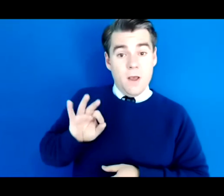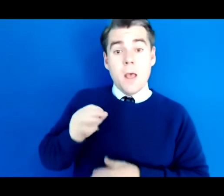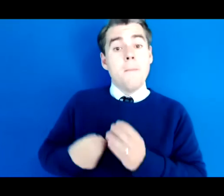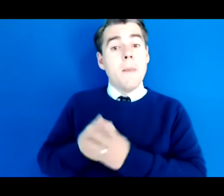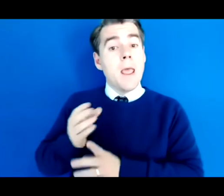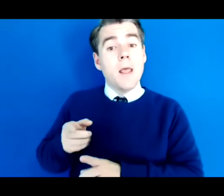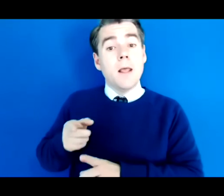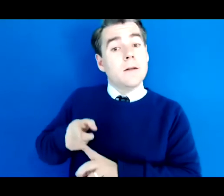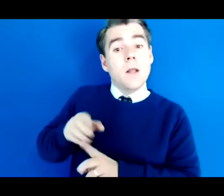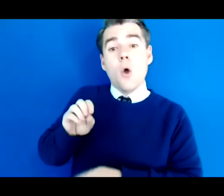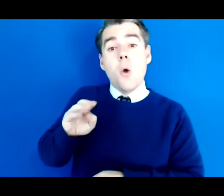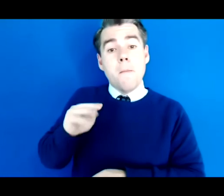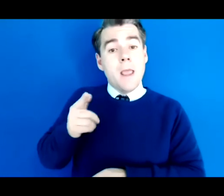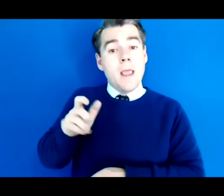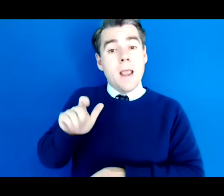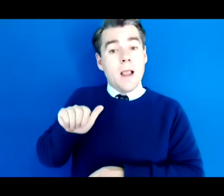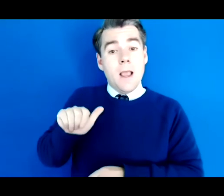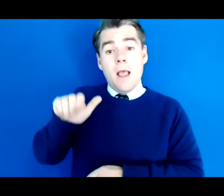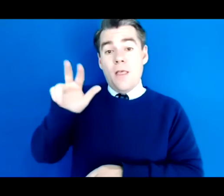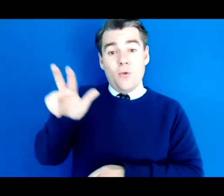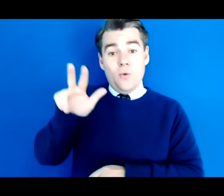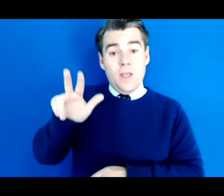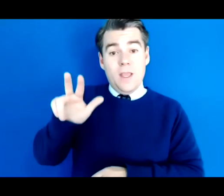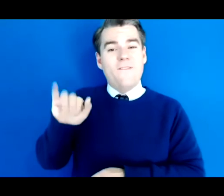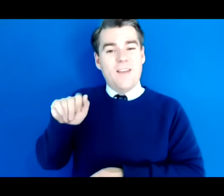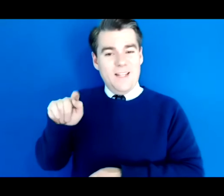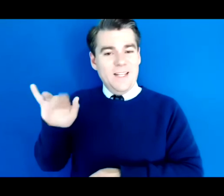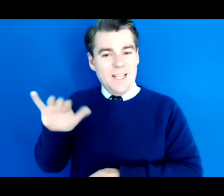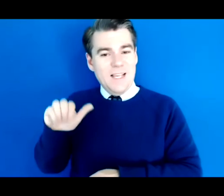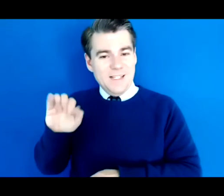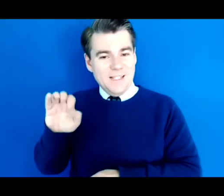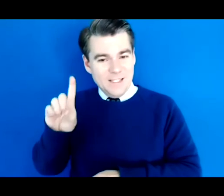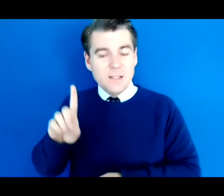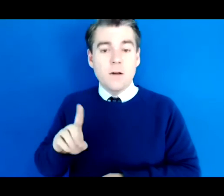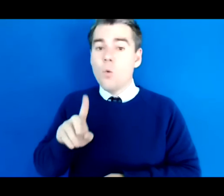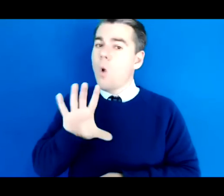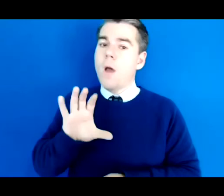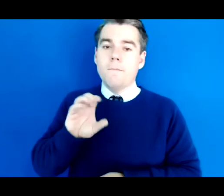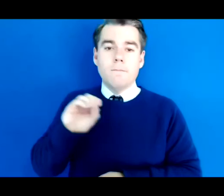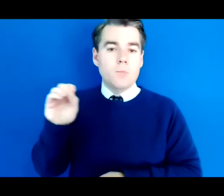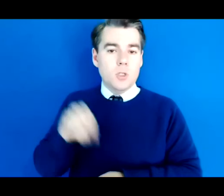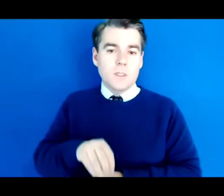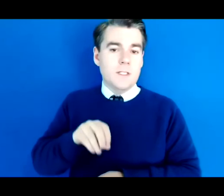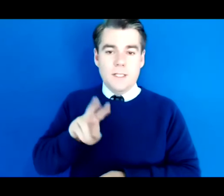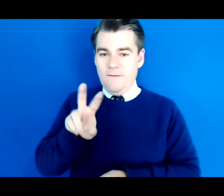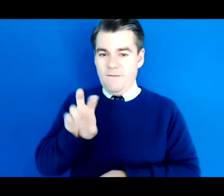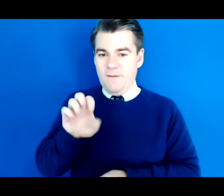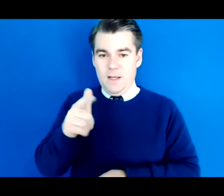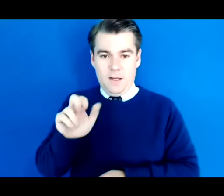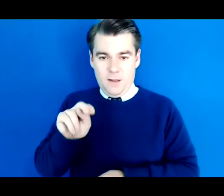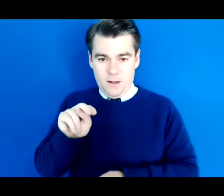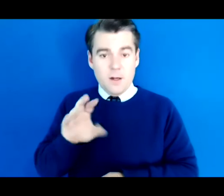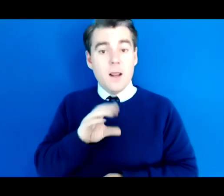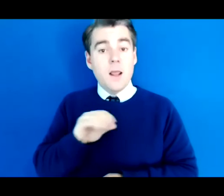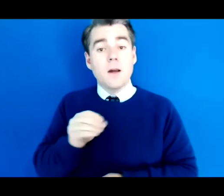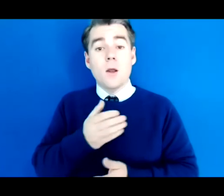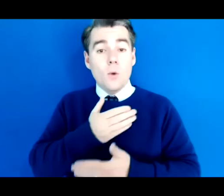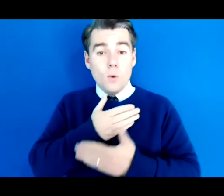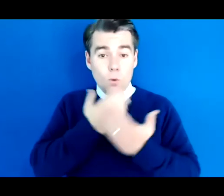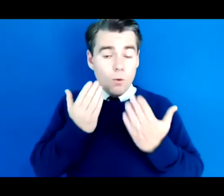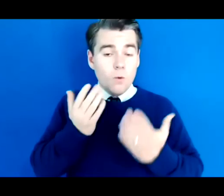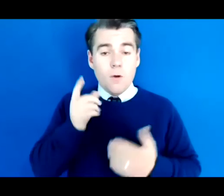omega-3 fatty acids, 100% vegan, and it's free from artificial flavors,